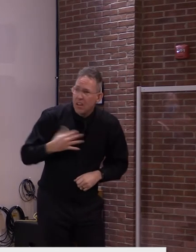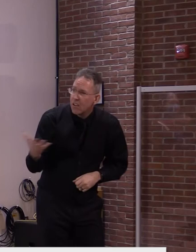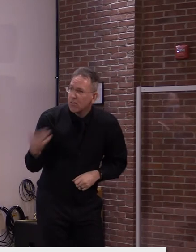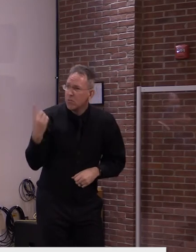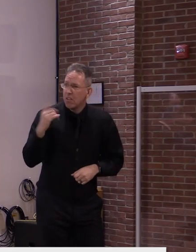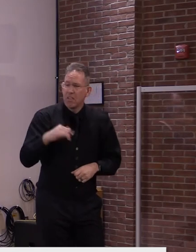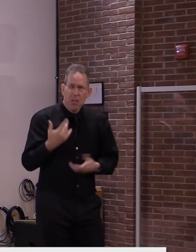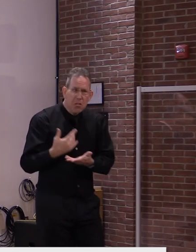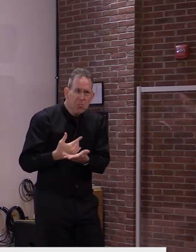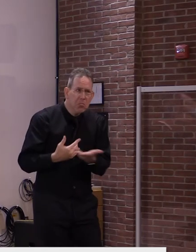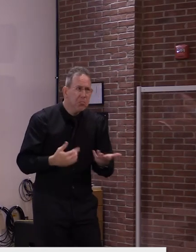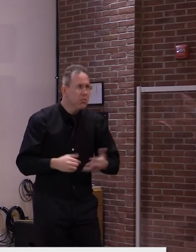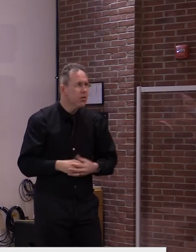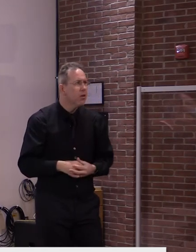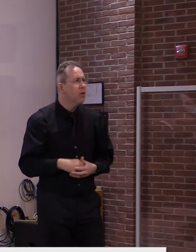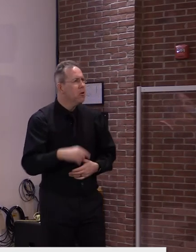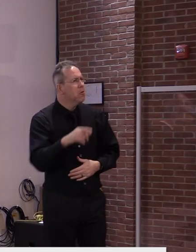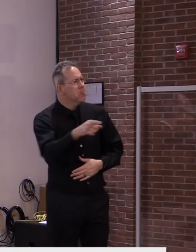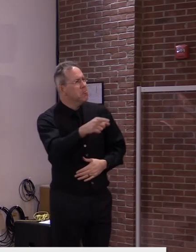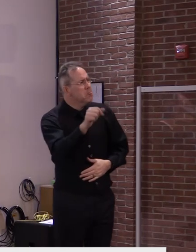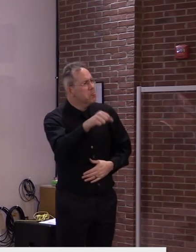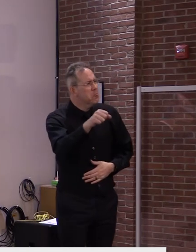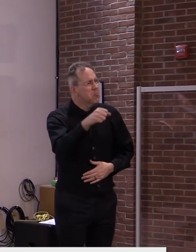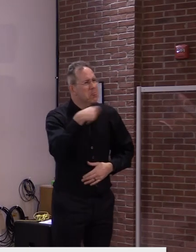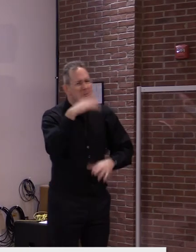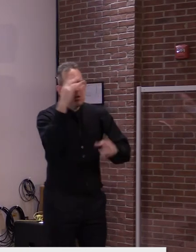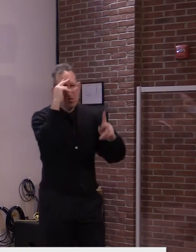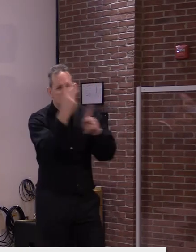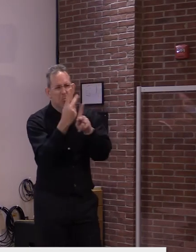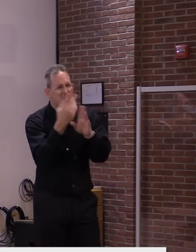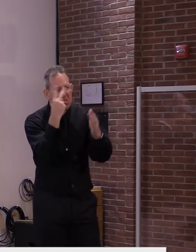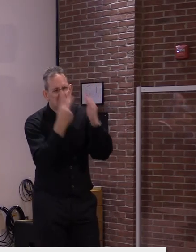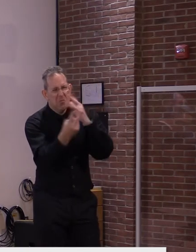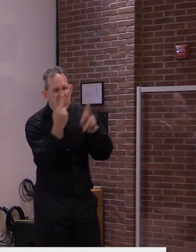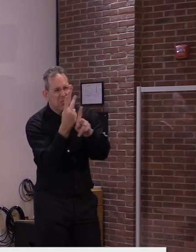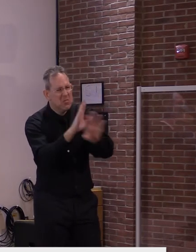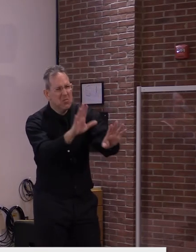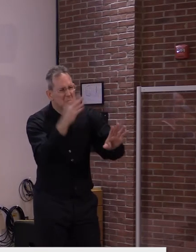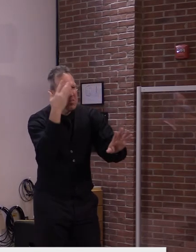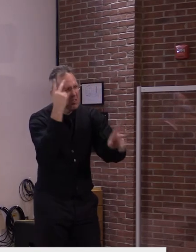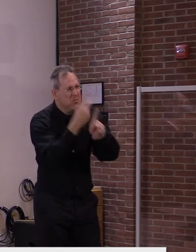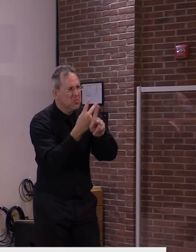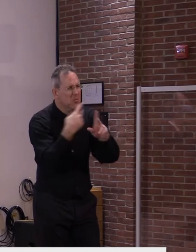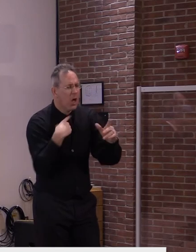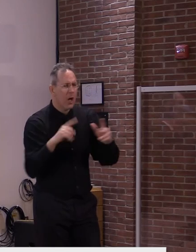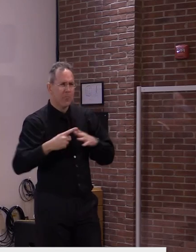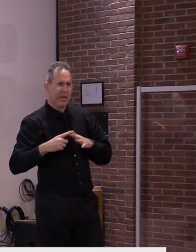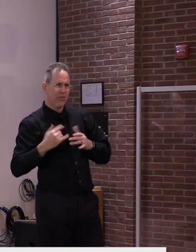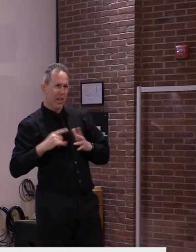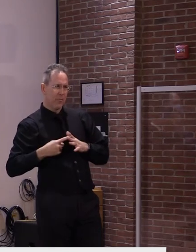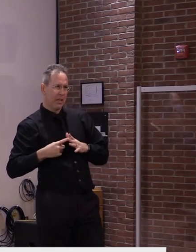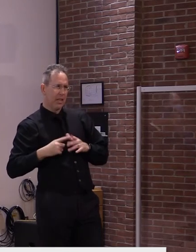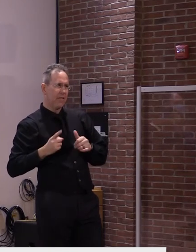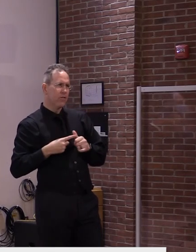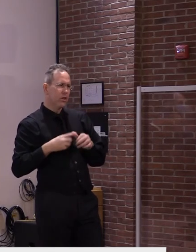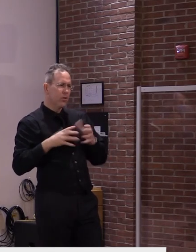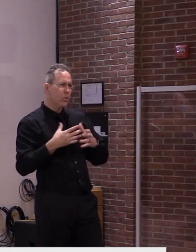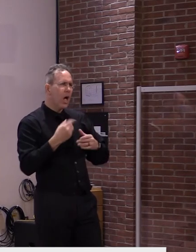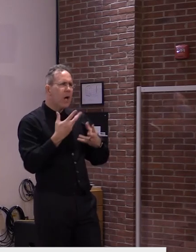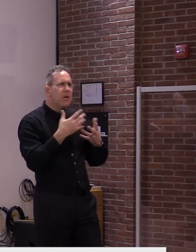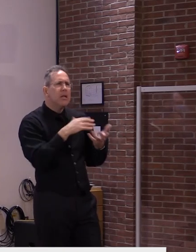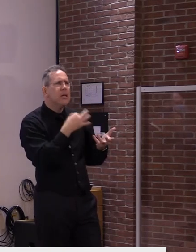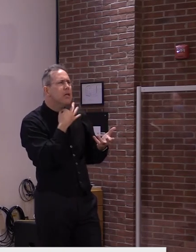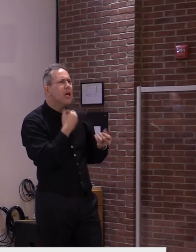yes, we calculated at the beginning how many staff capacity would be needed for